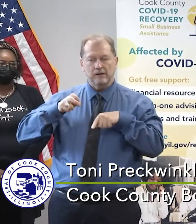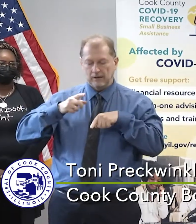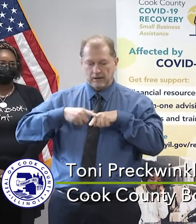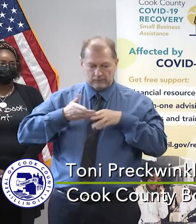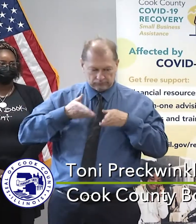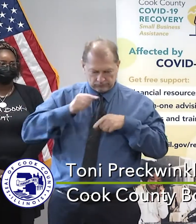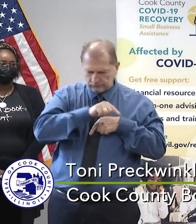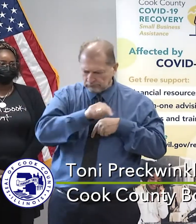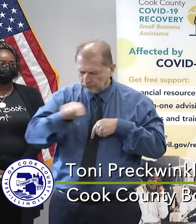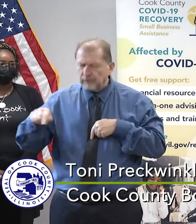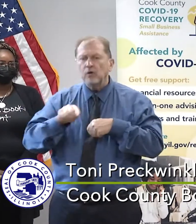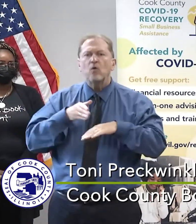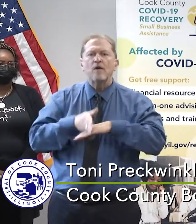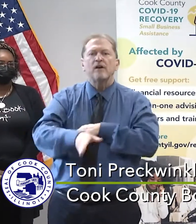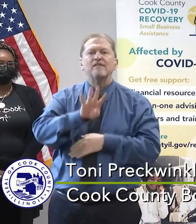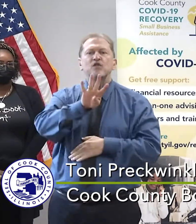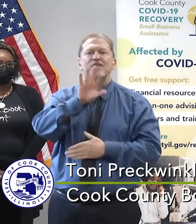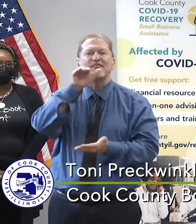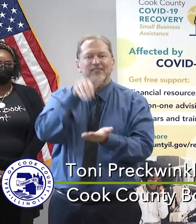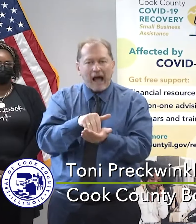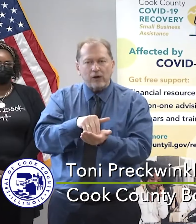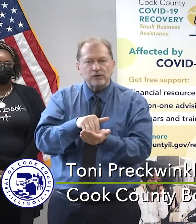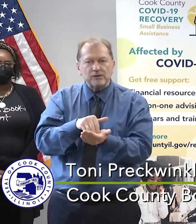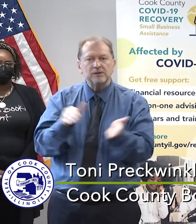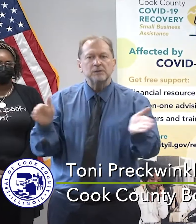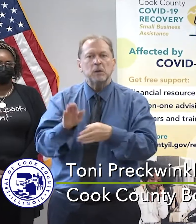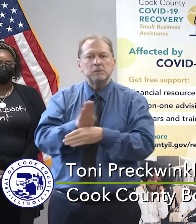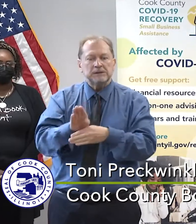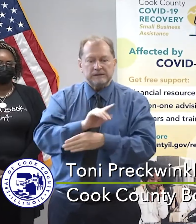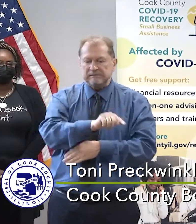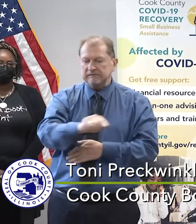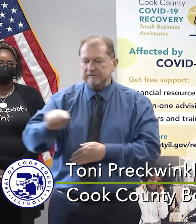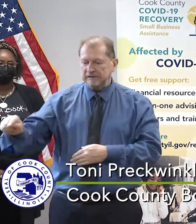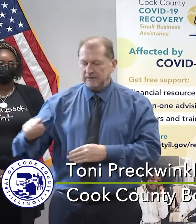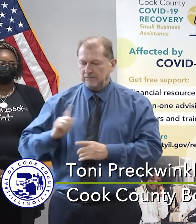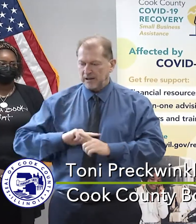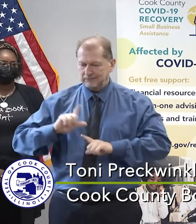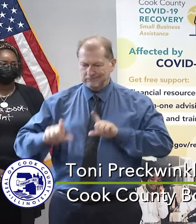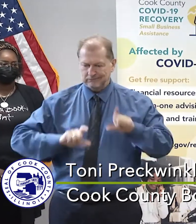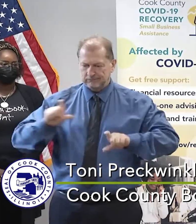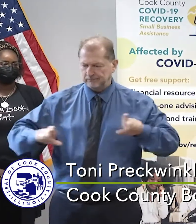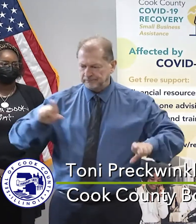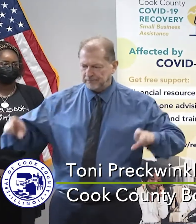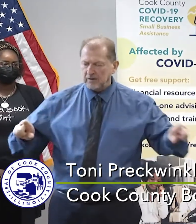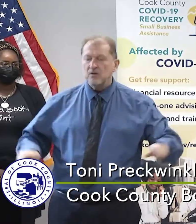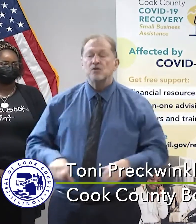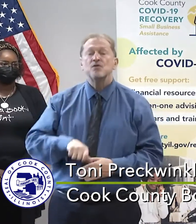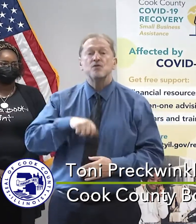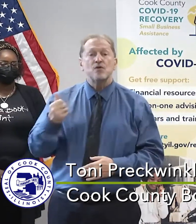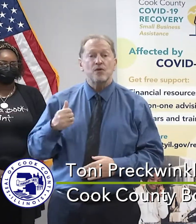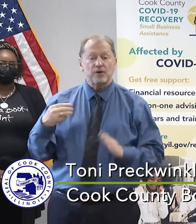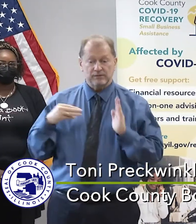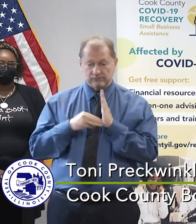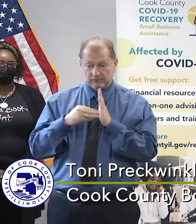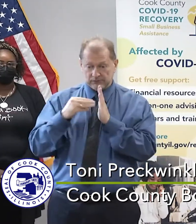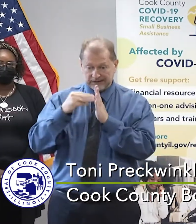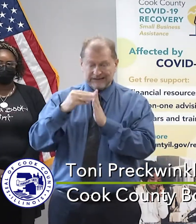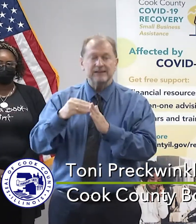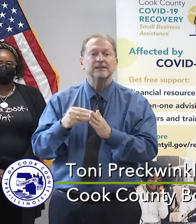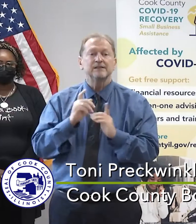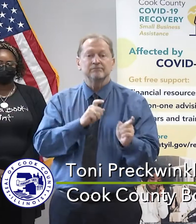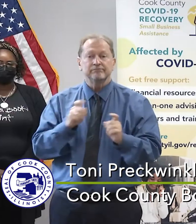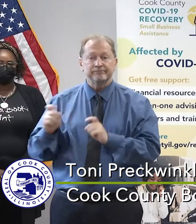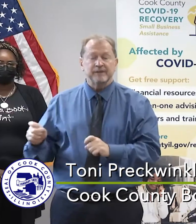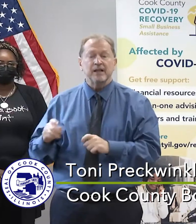more than 4,000 small businesses and almost $17 million in grants to nearly 2,000 small business owners, such as